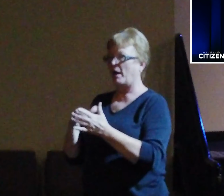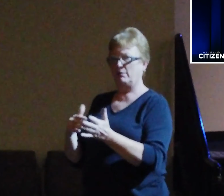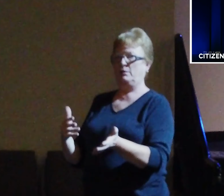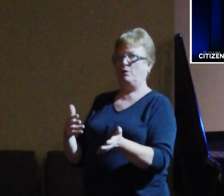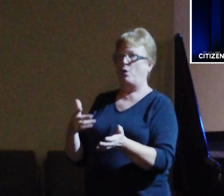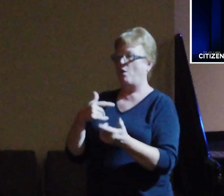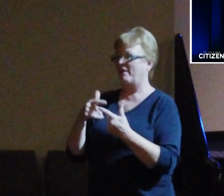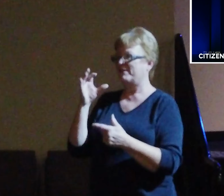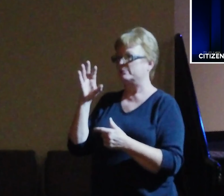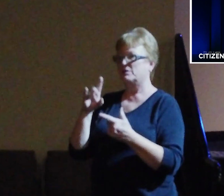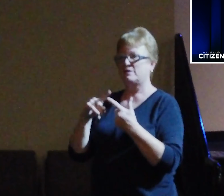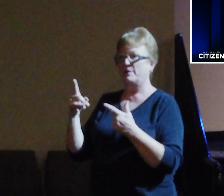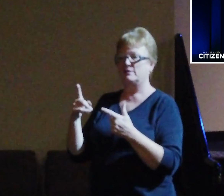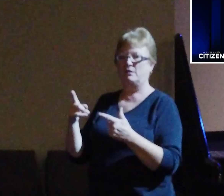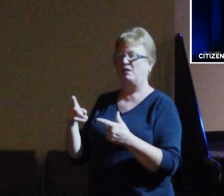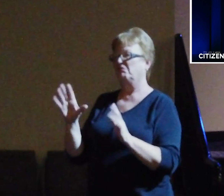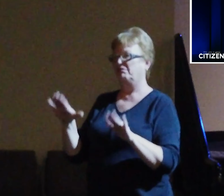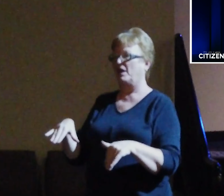probably someone we've never even met.